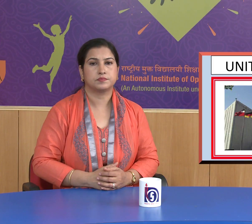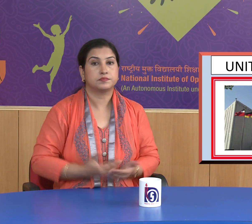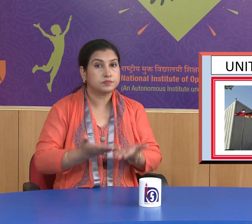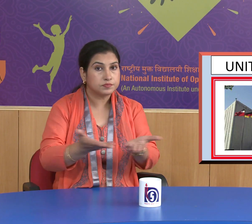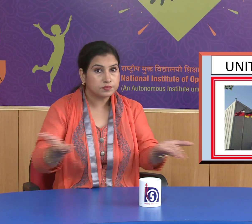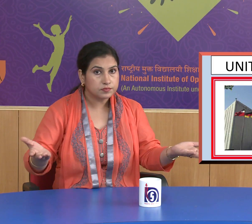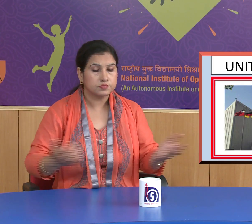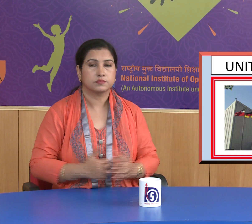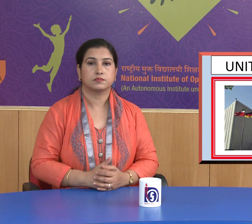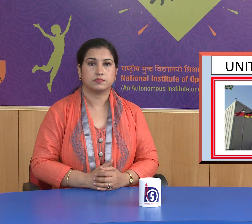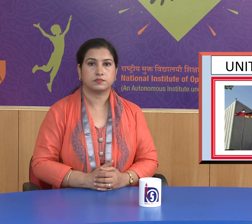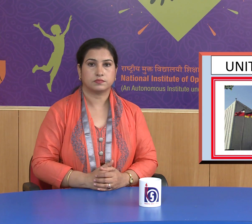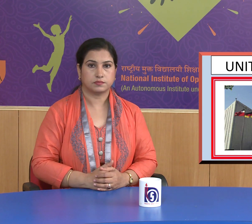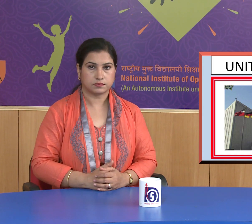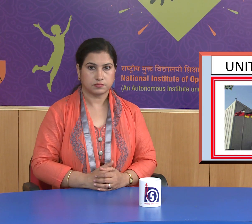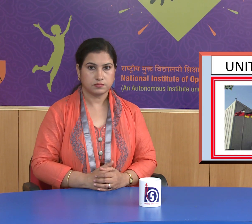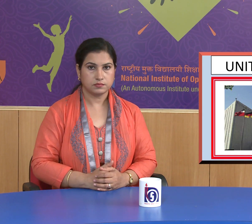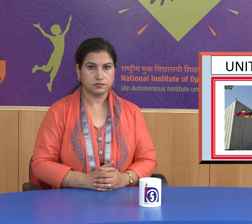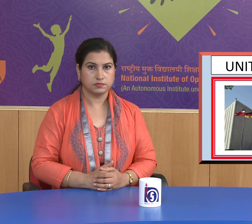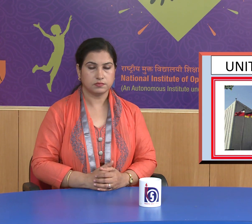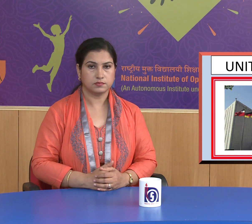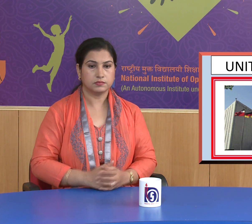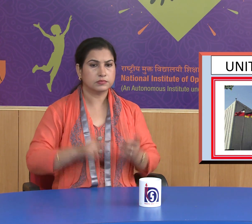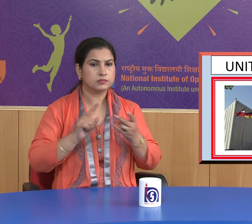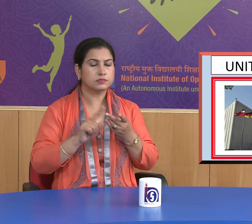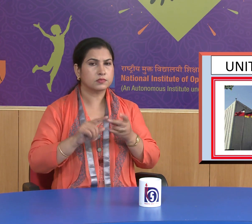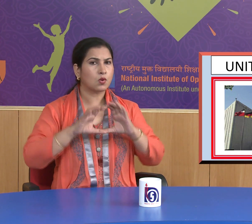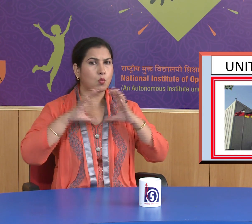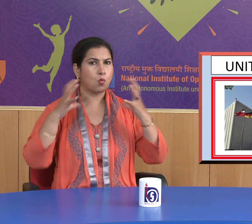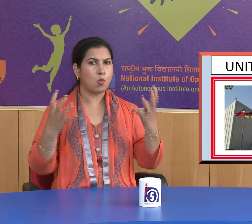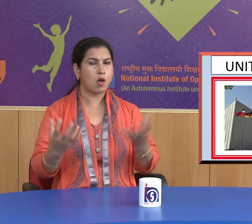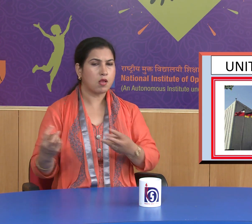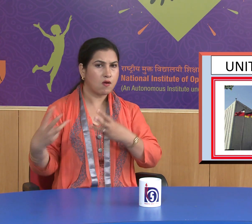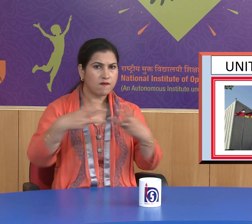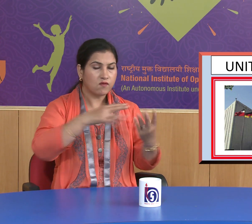Learners, after the Second World War came to an end,